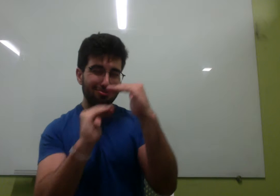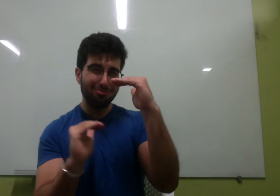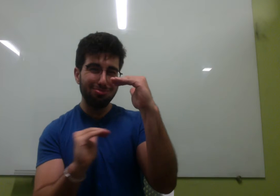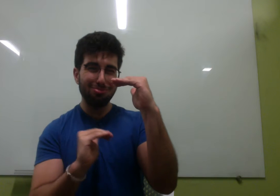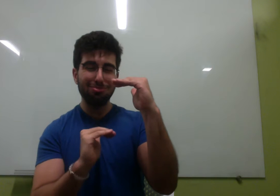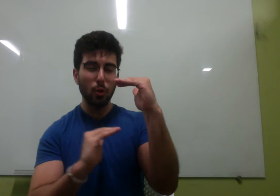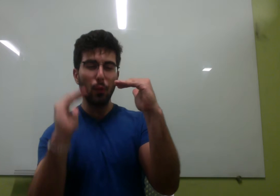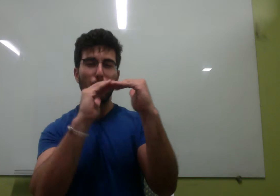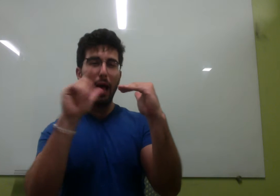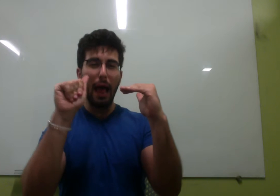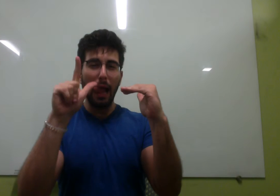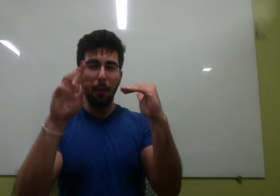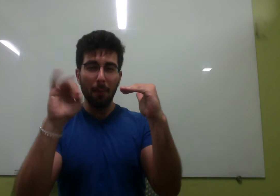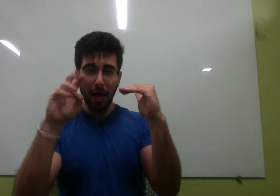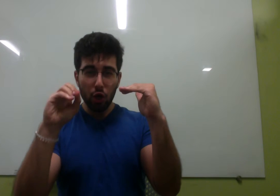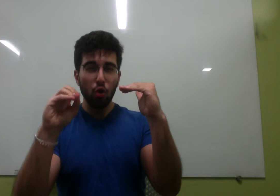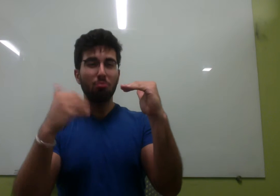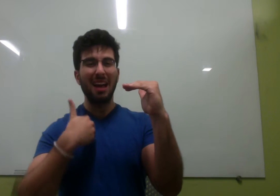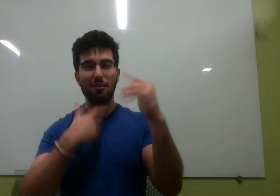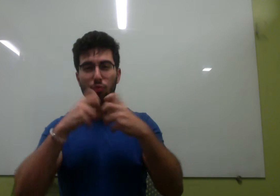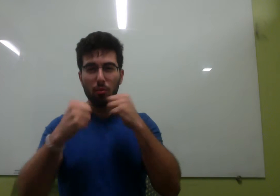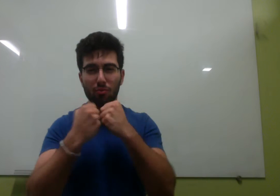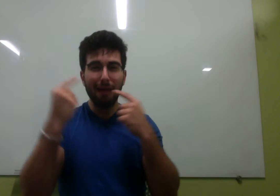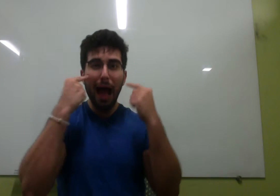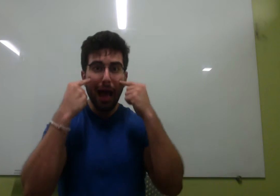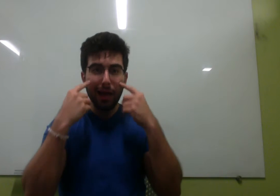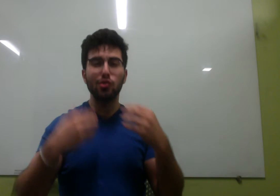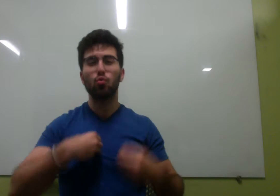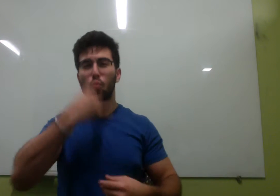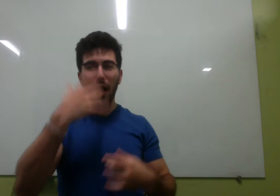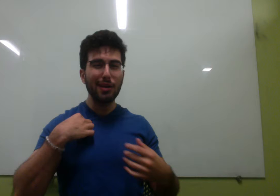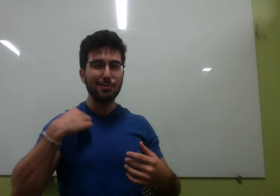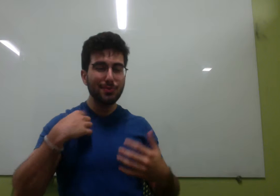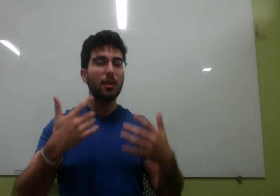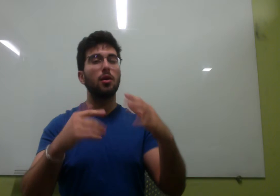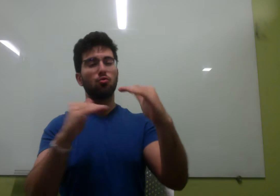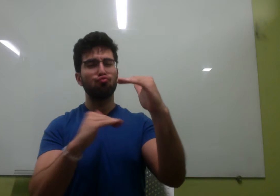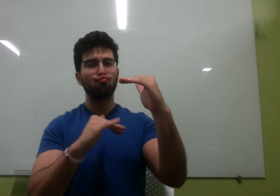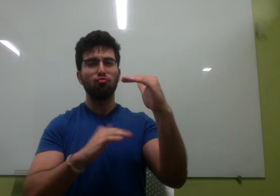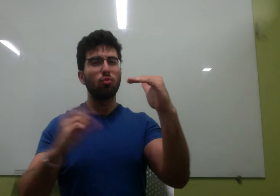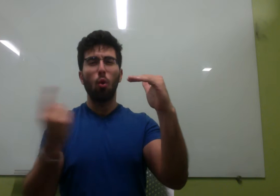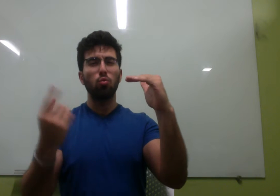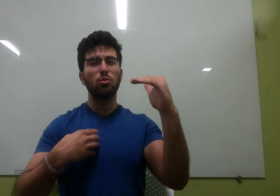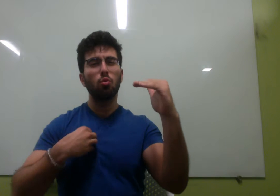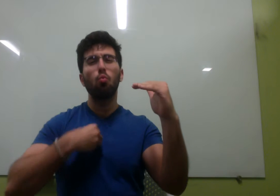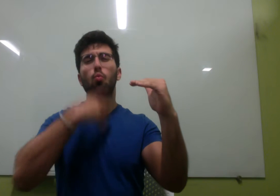being watched probably more than other giraffes. So the mom's kind of like, "You stay here behind the bushes, okay? I'm gonna handle